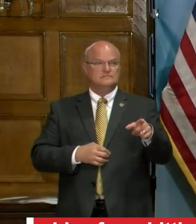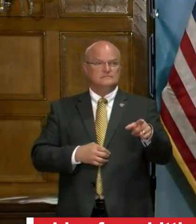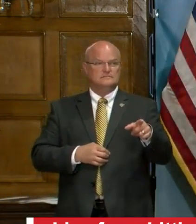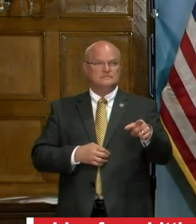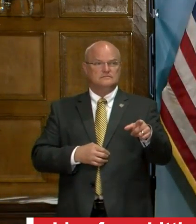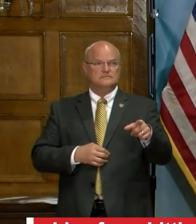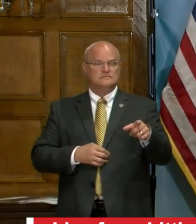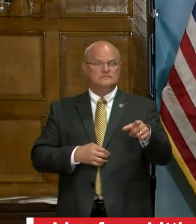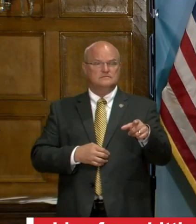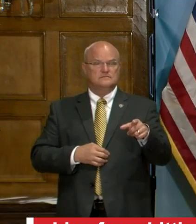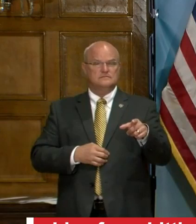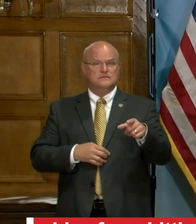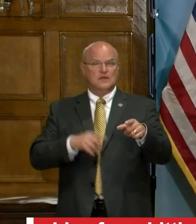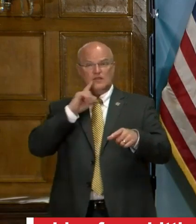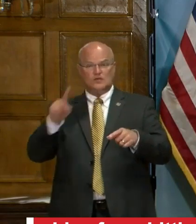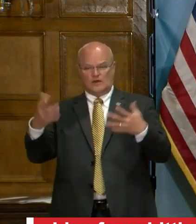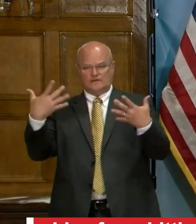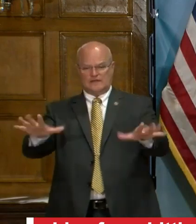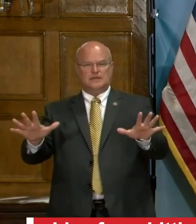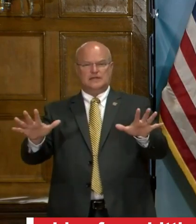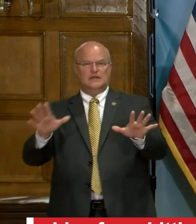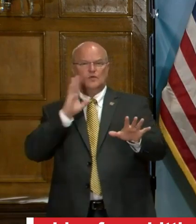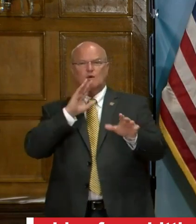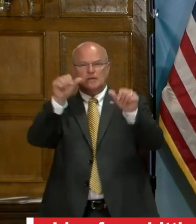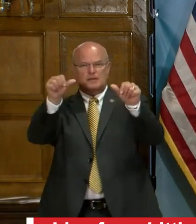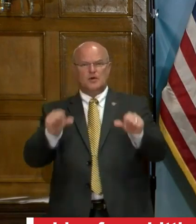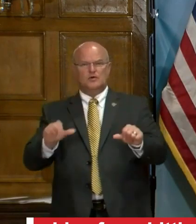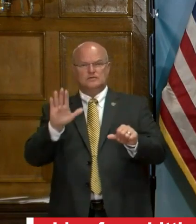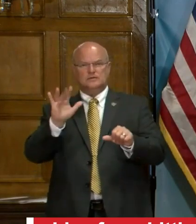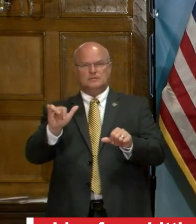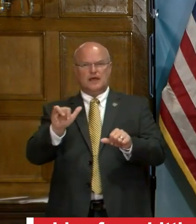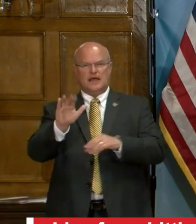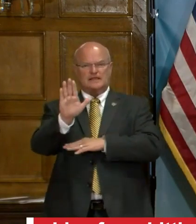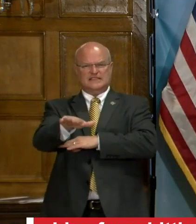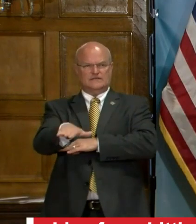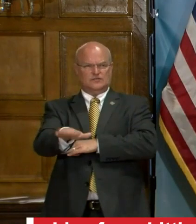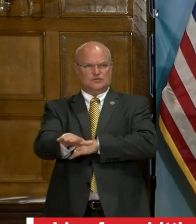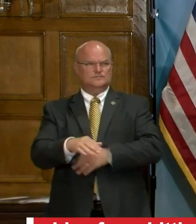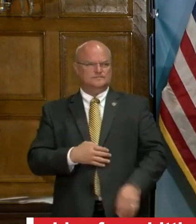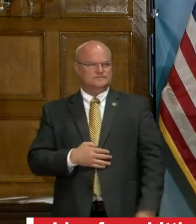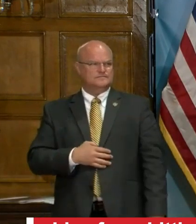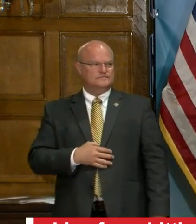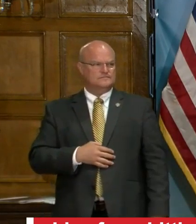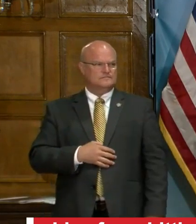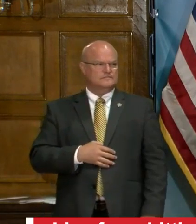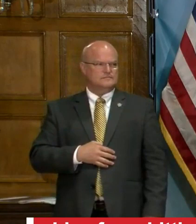Pardon? The directive is complete? It's complete. It will be posted by the end of the day.